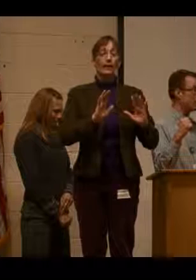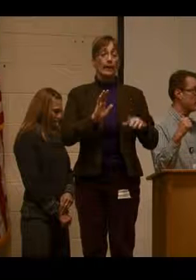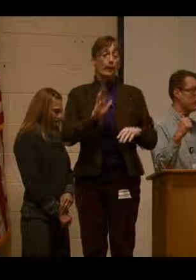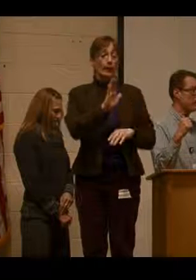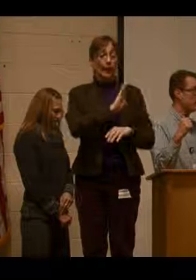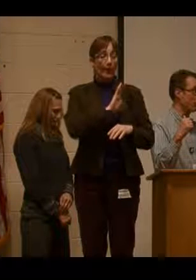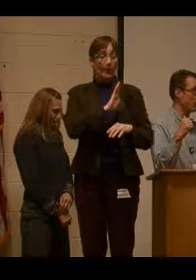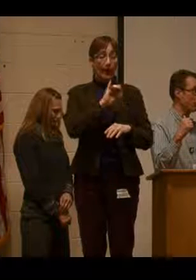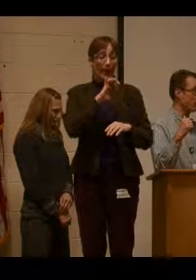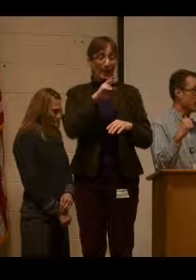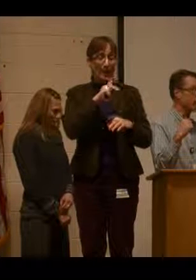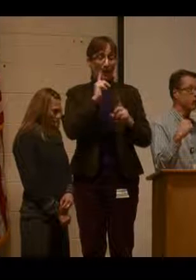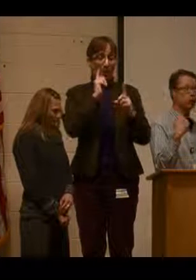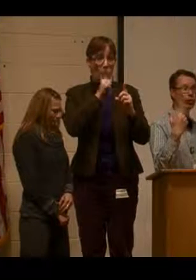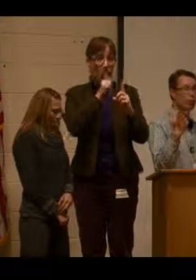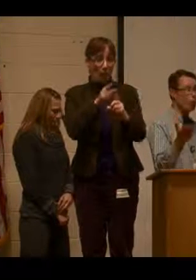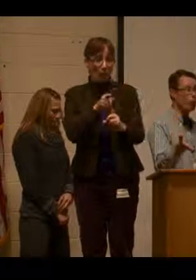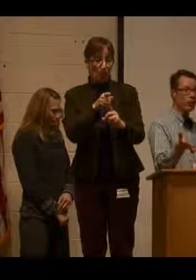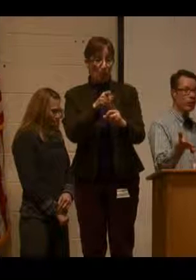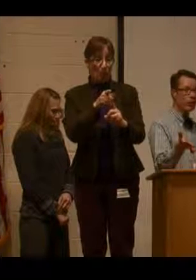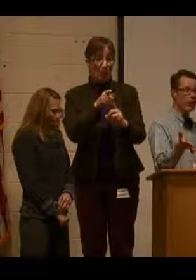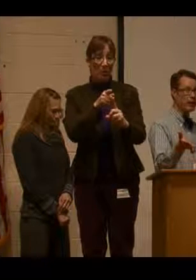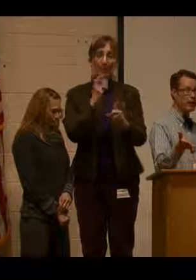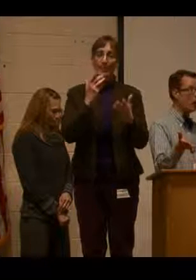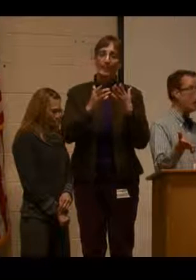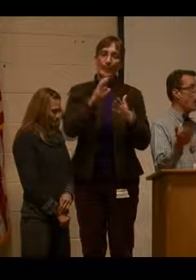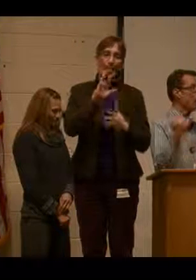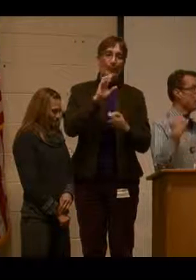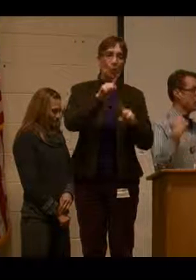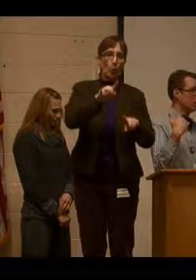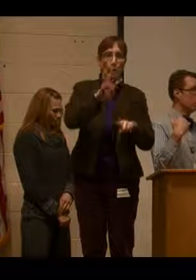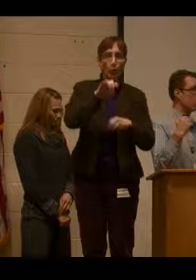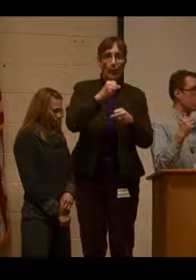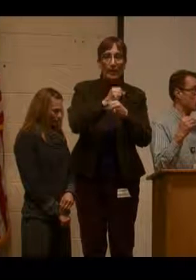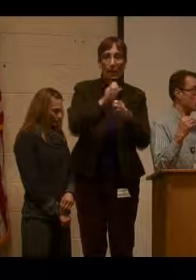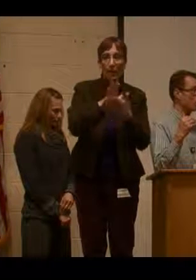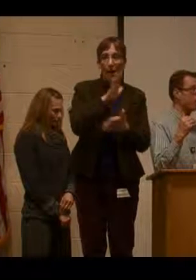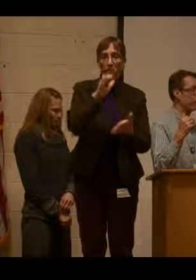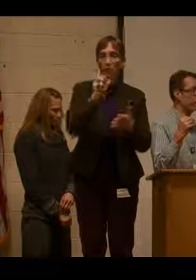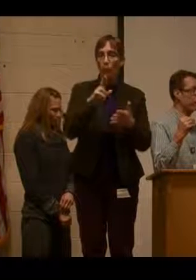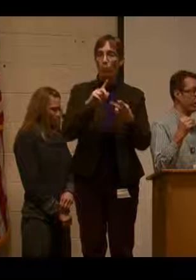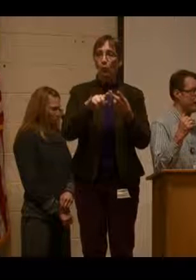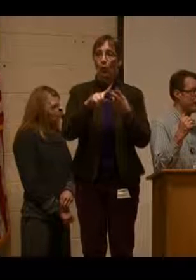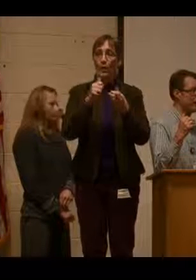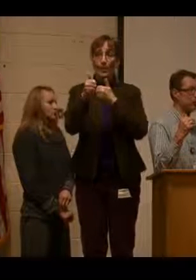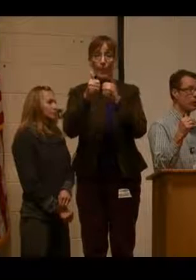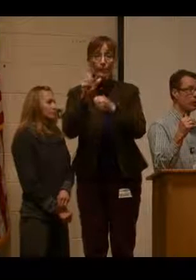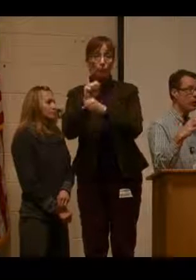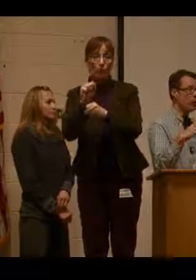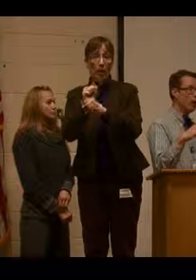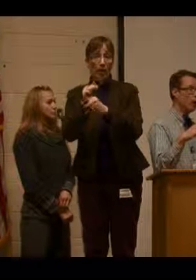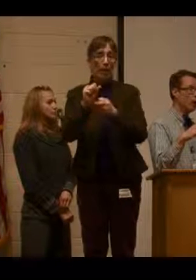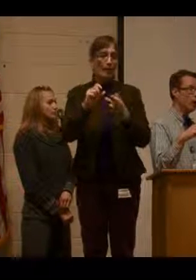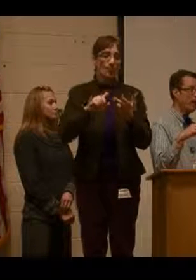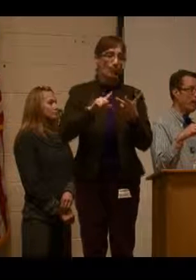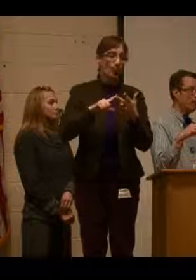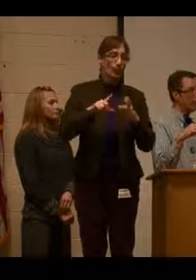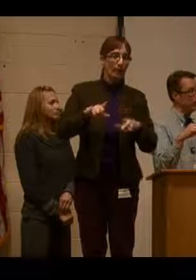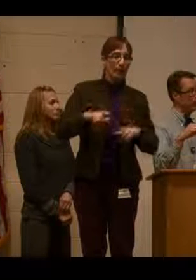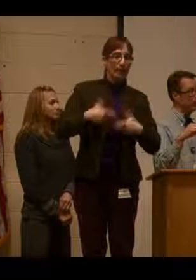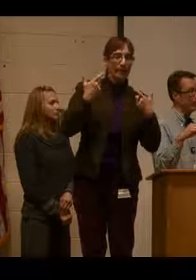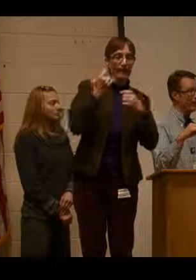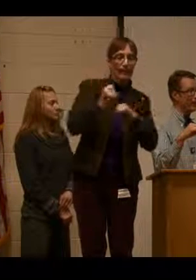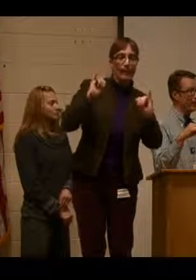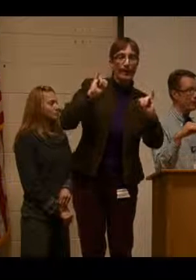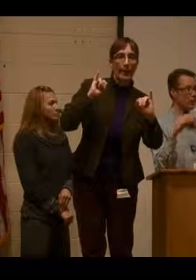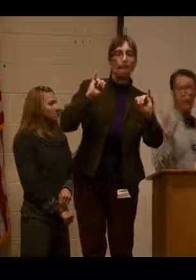college or in a competitive job or living independently. So we have some very good success rates. And